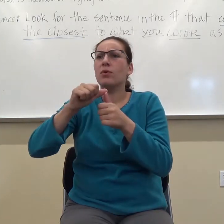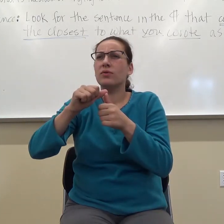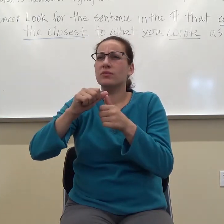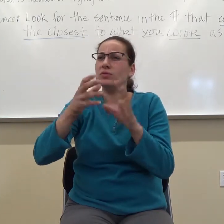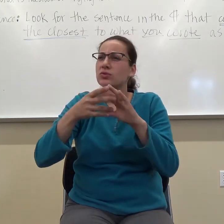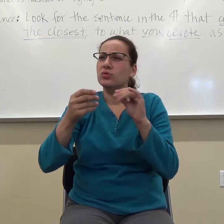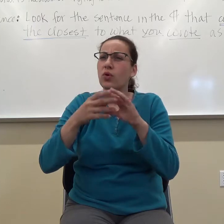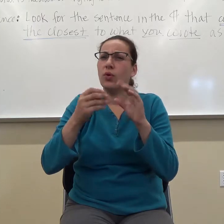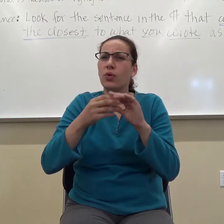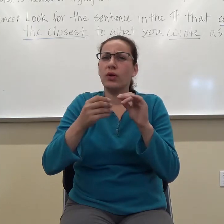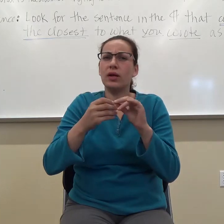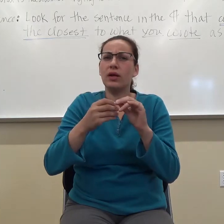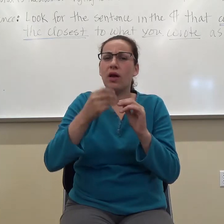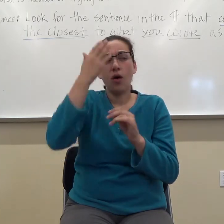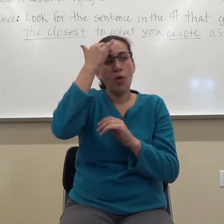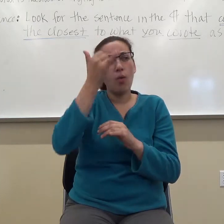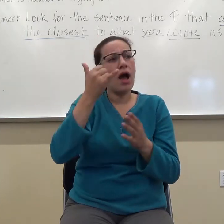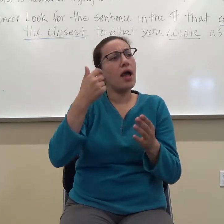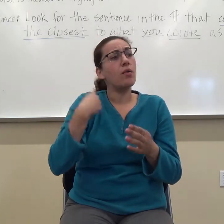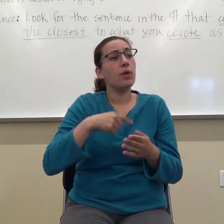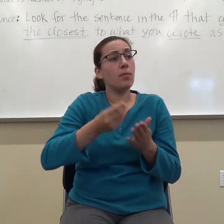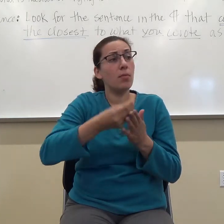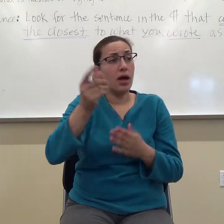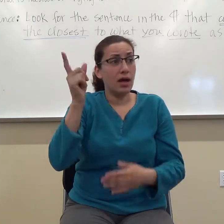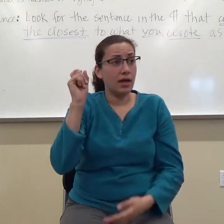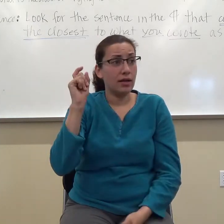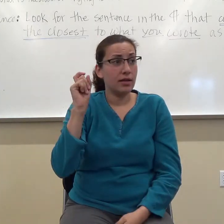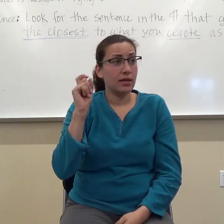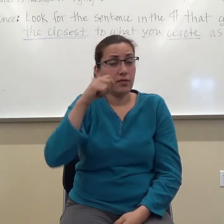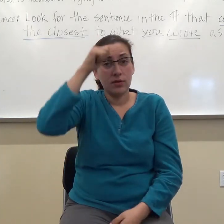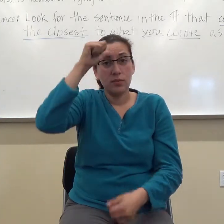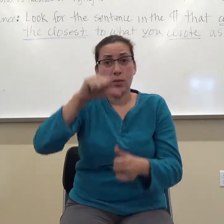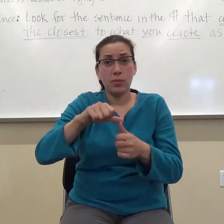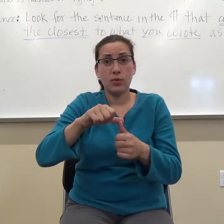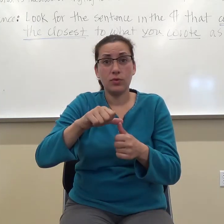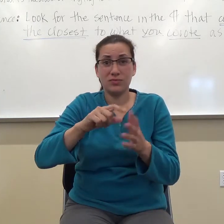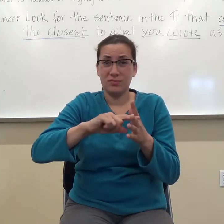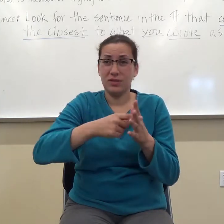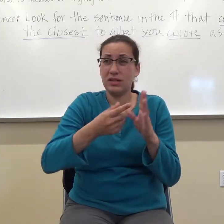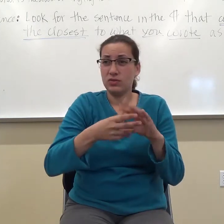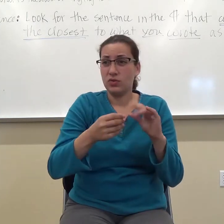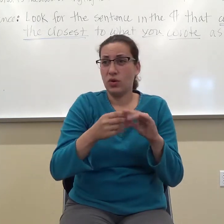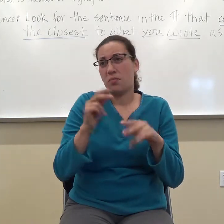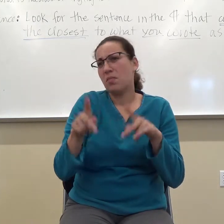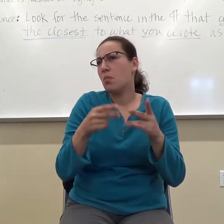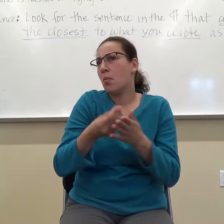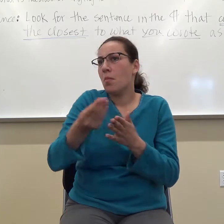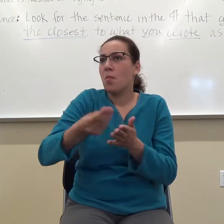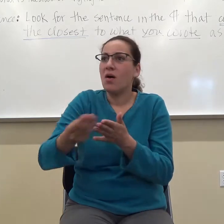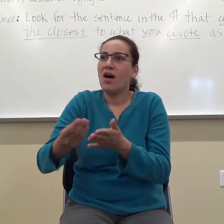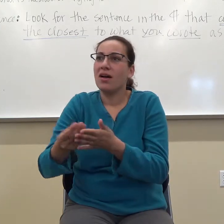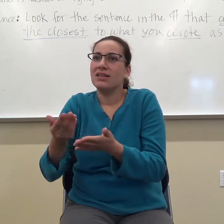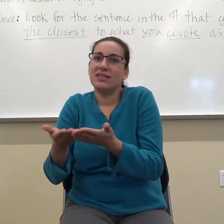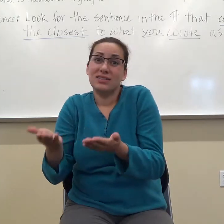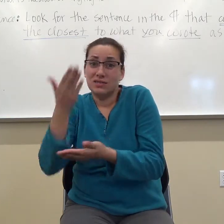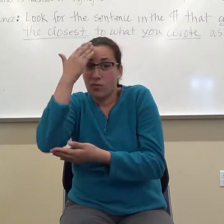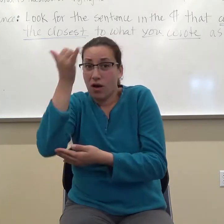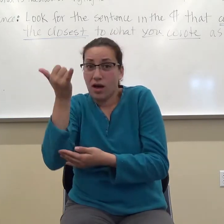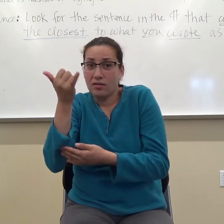thing? Remember that reading, and it said, people buy things because they need them. And